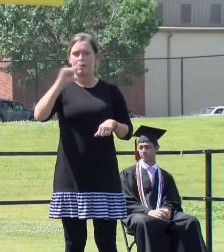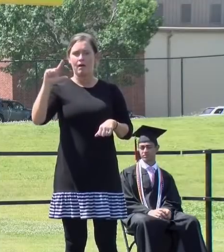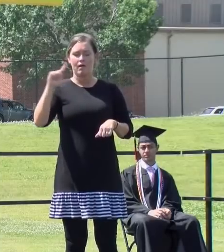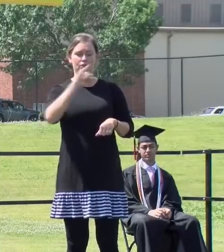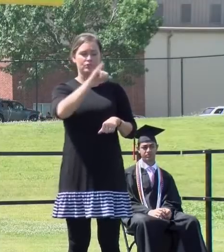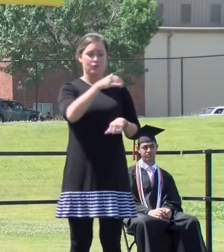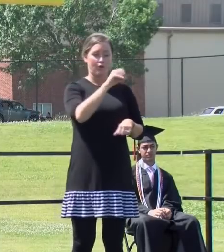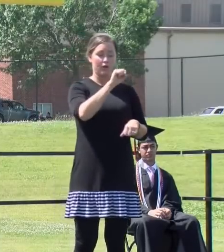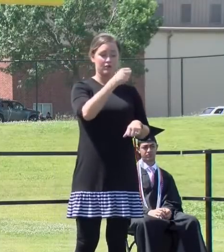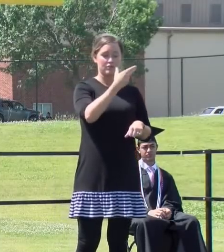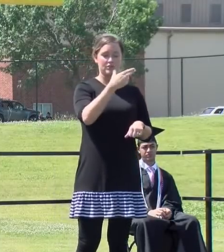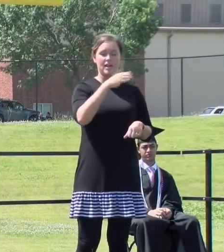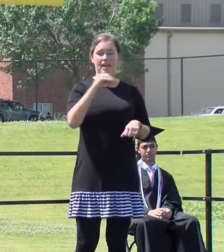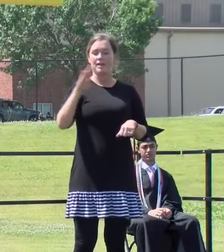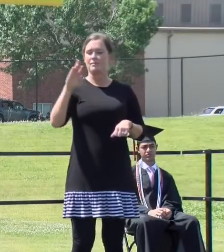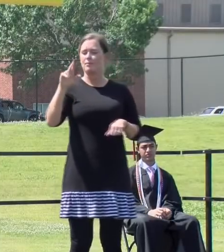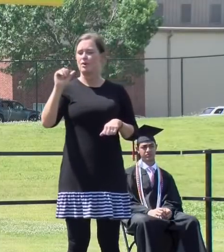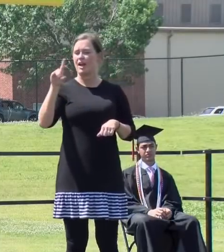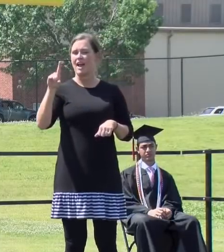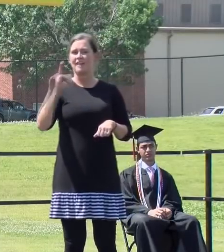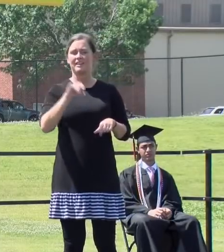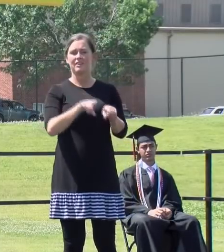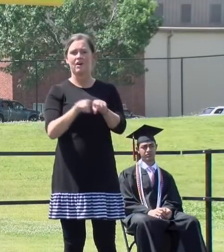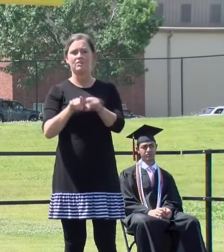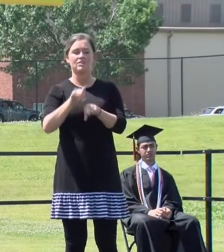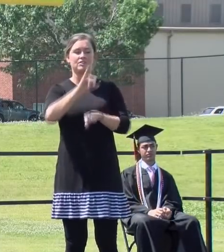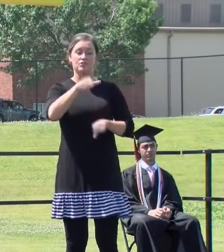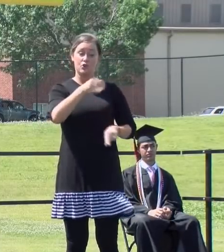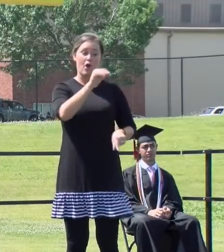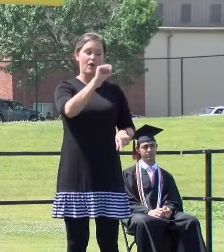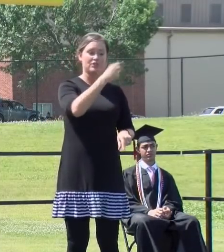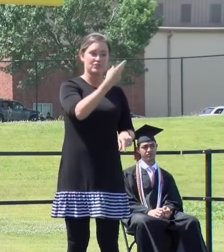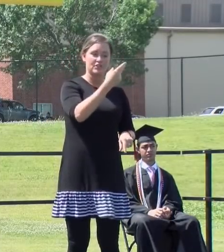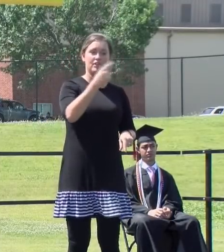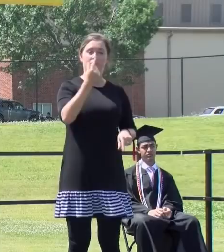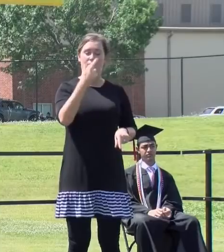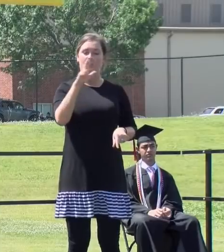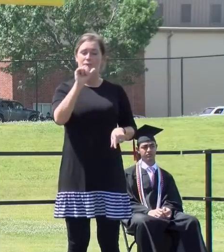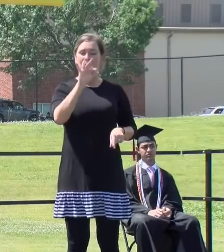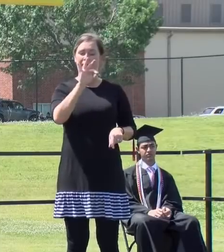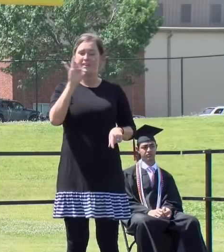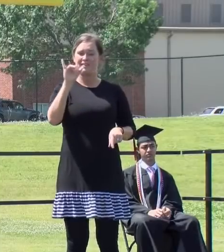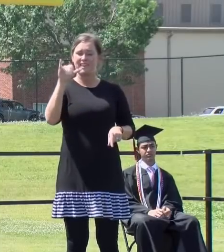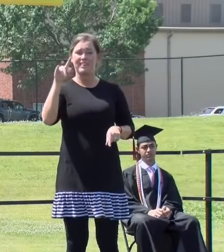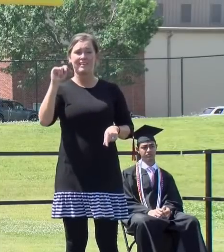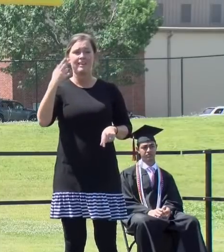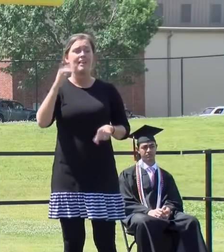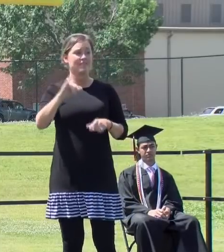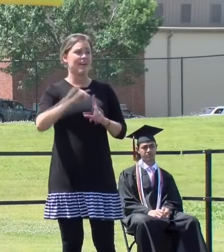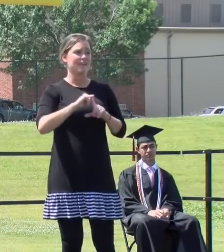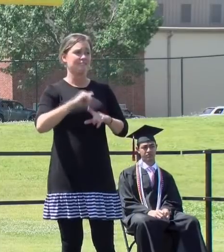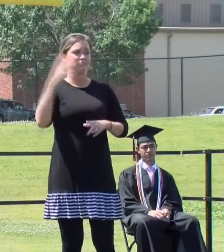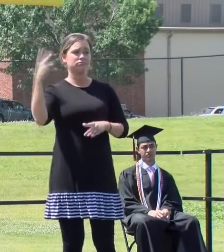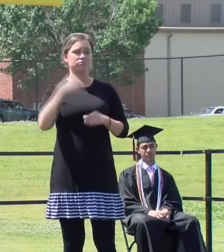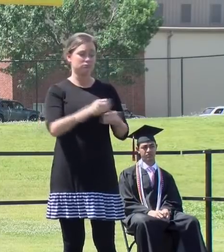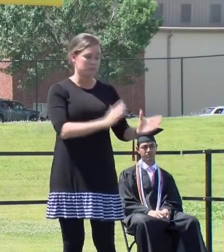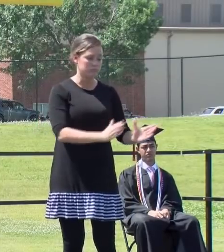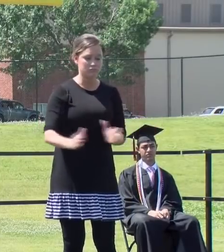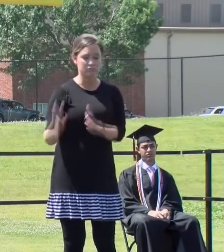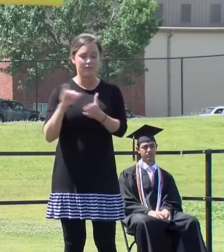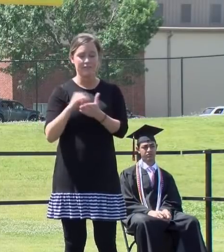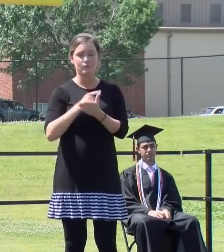Rose, and particularly Mr. Josh Griffith, who organized this weekend. He has